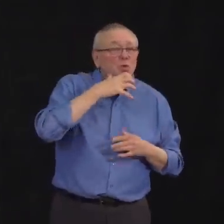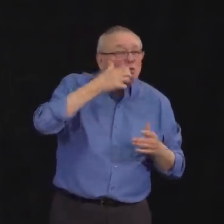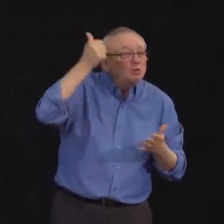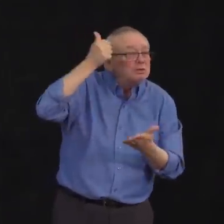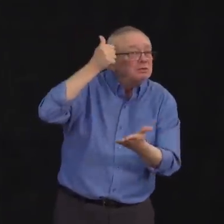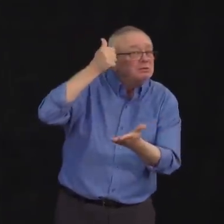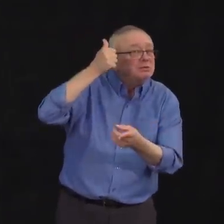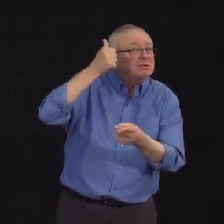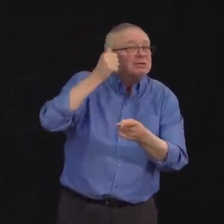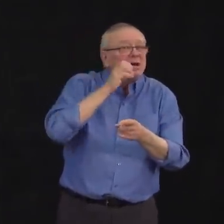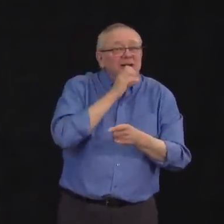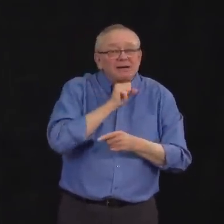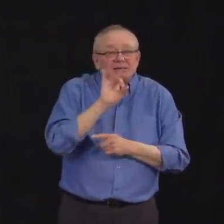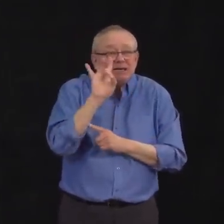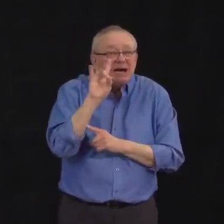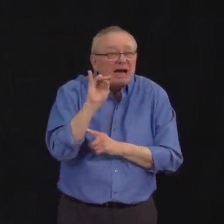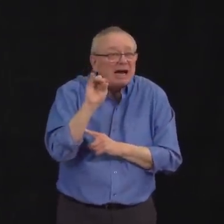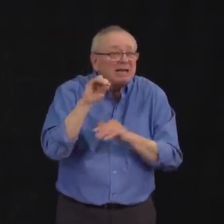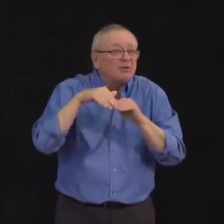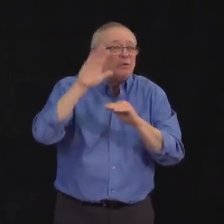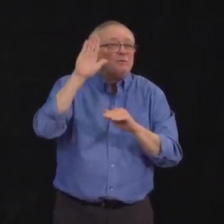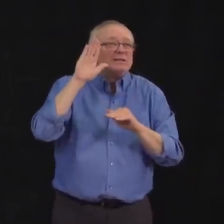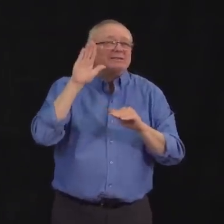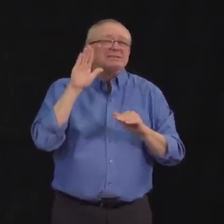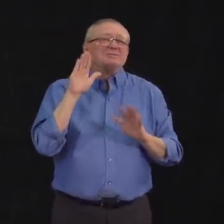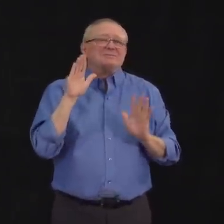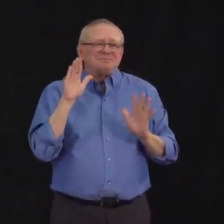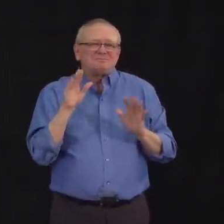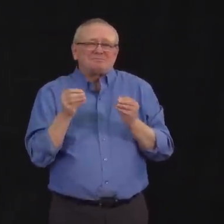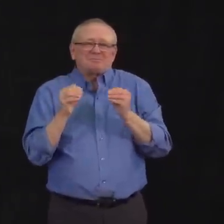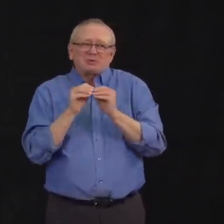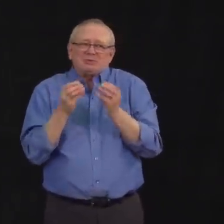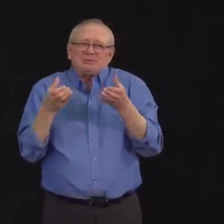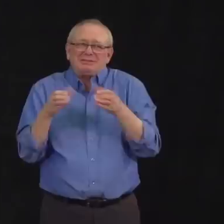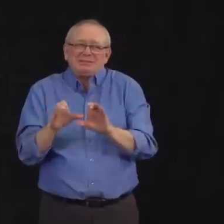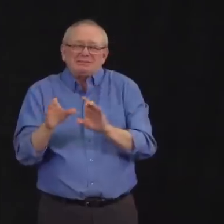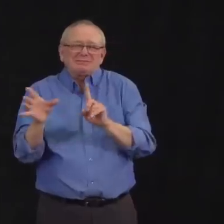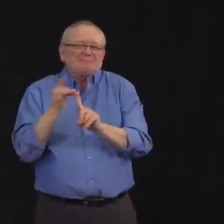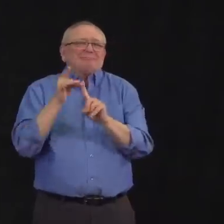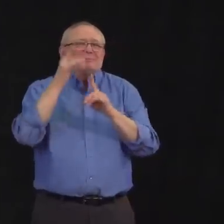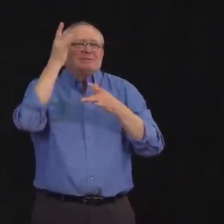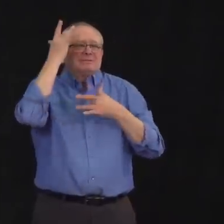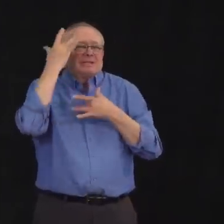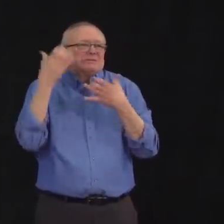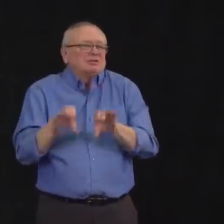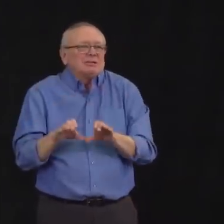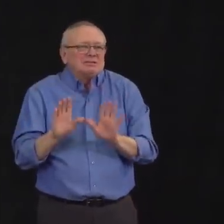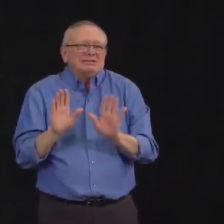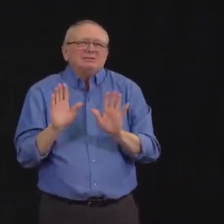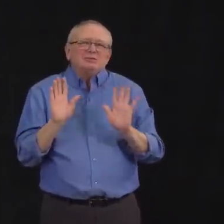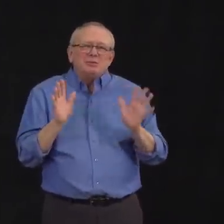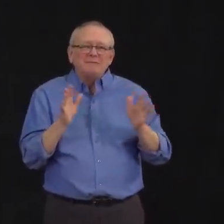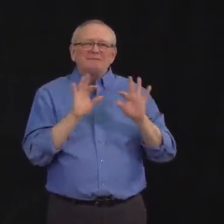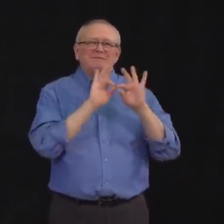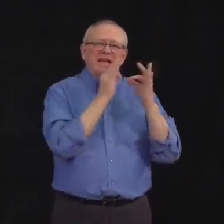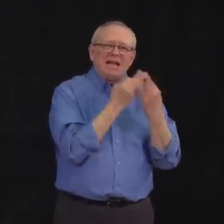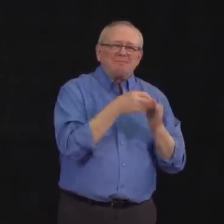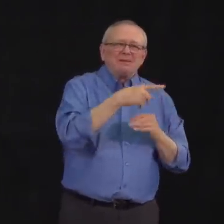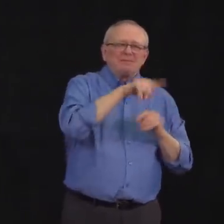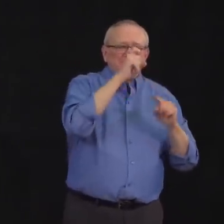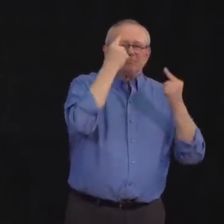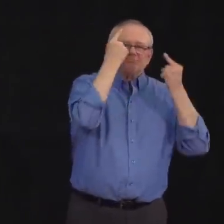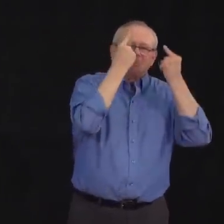80, do have a much higher risk of severe outcomes from disease. So I think each individual family is going to have to weigh